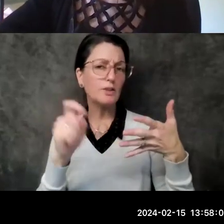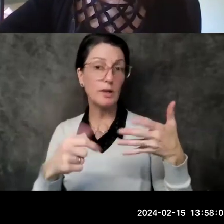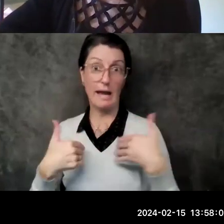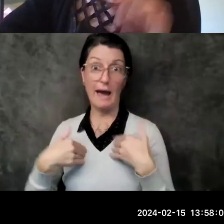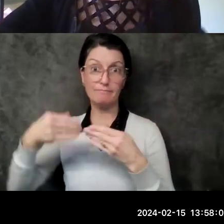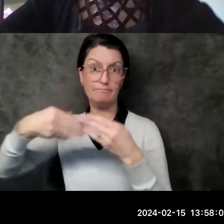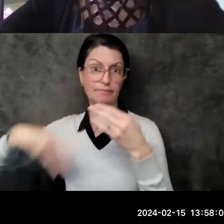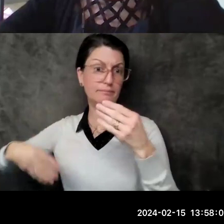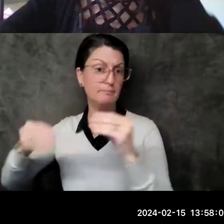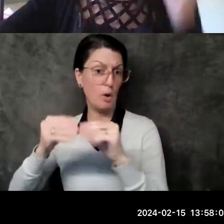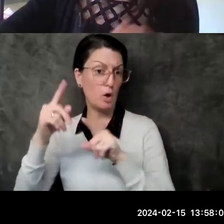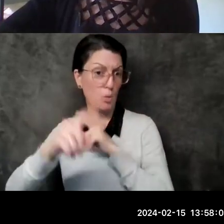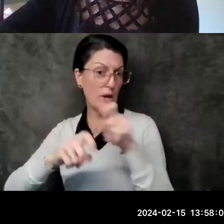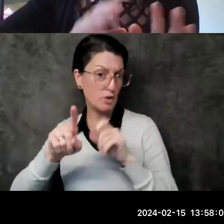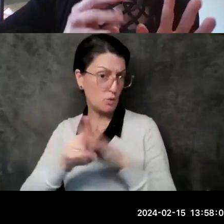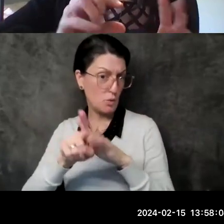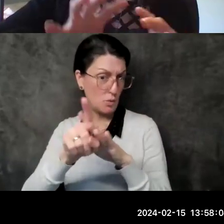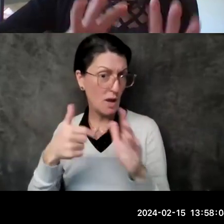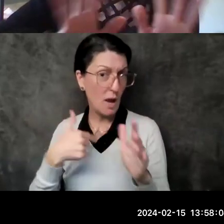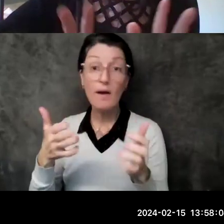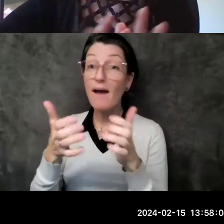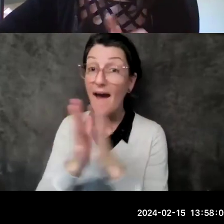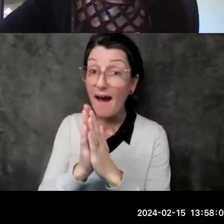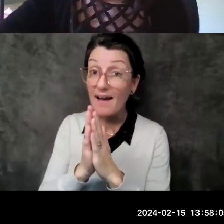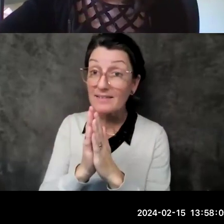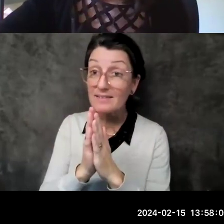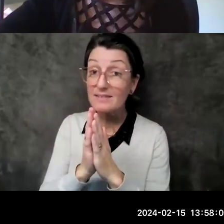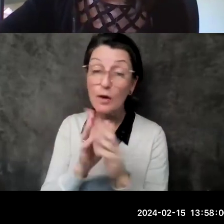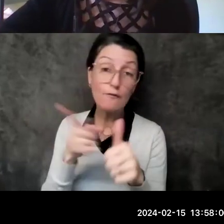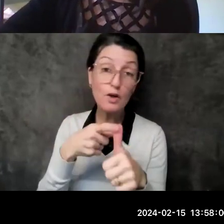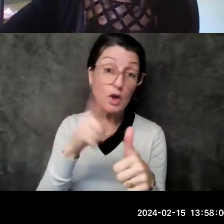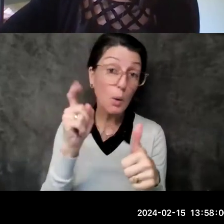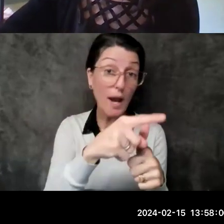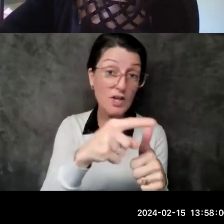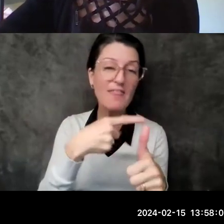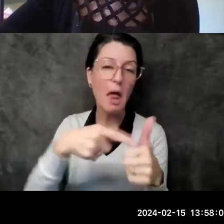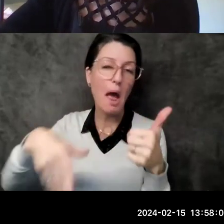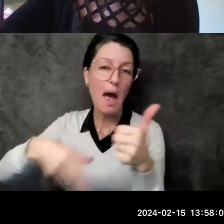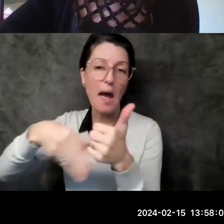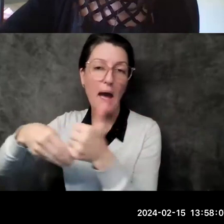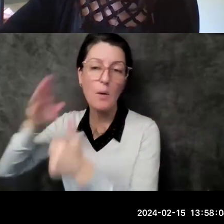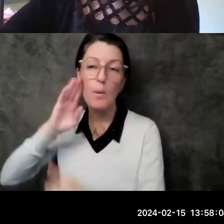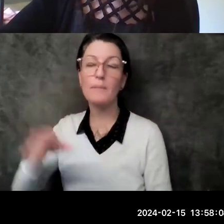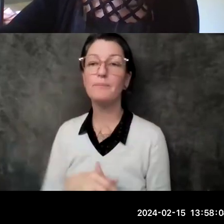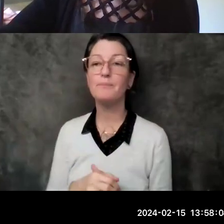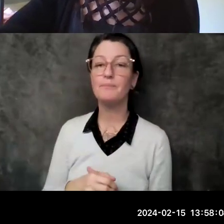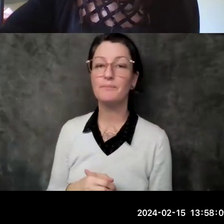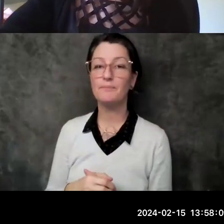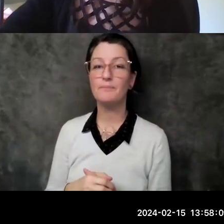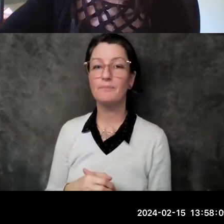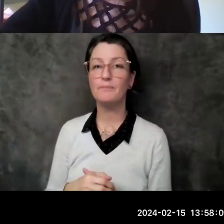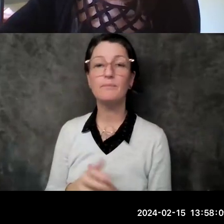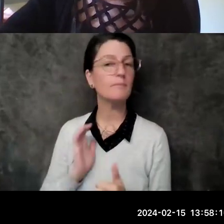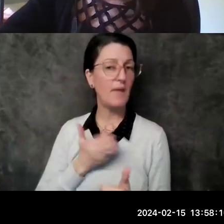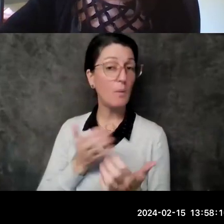I think there are more questions coming in. So I'm actually going to ask just kind of a starter question, and then we'll go from there. So that's, we have students in